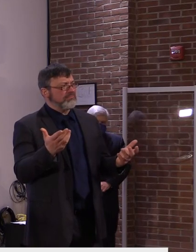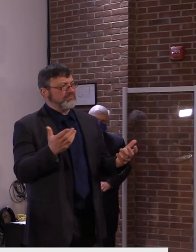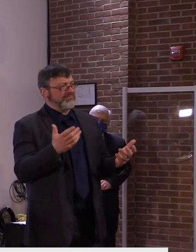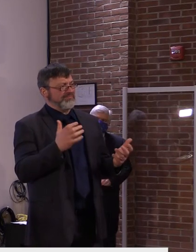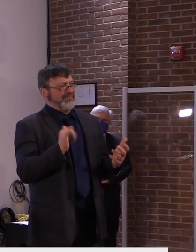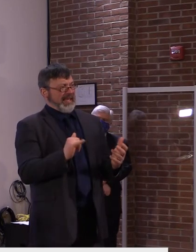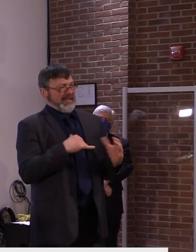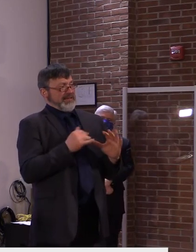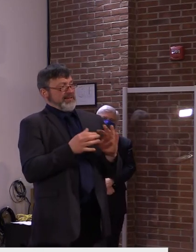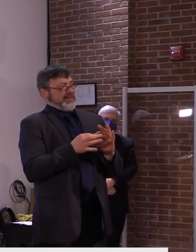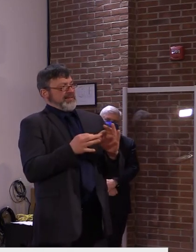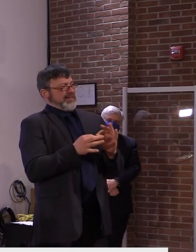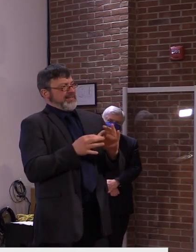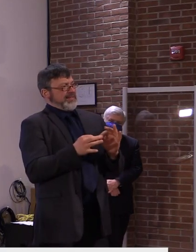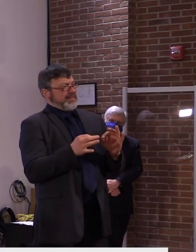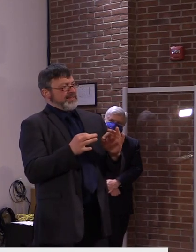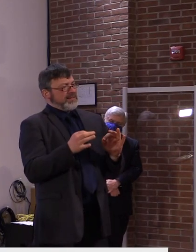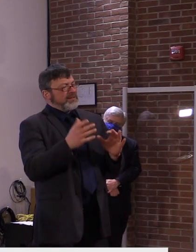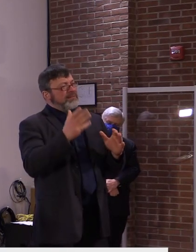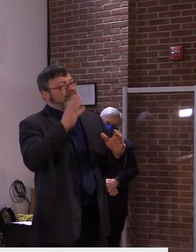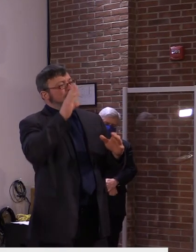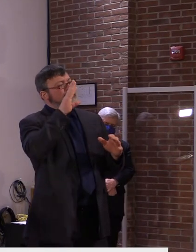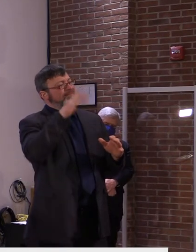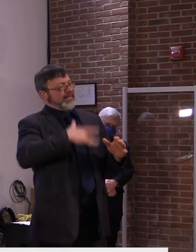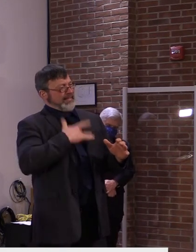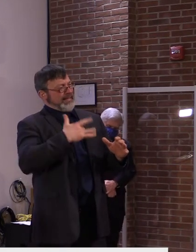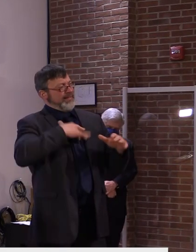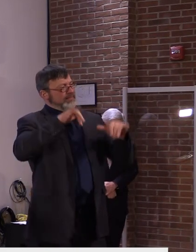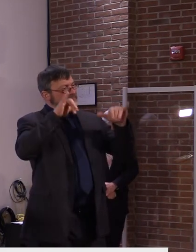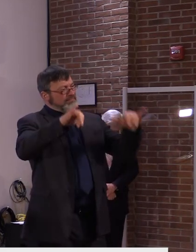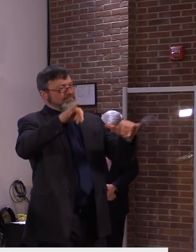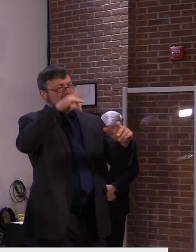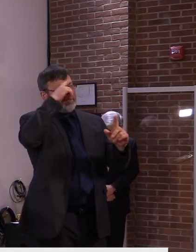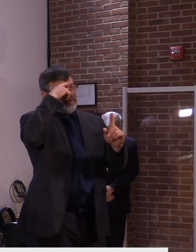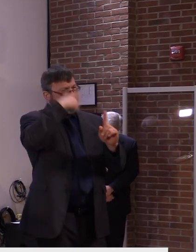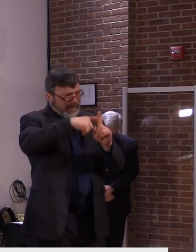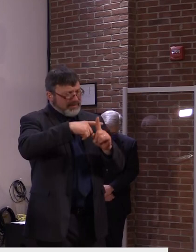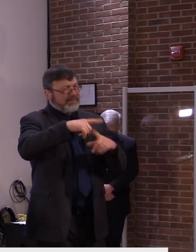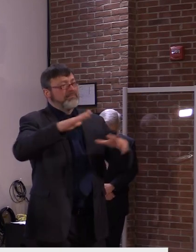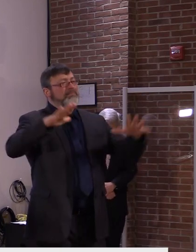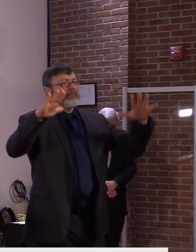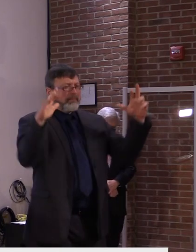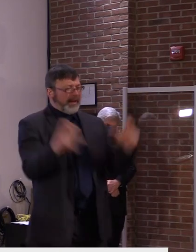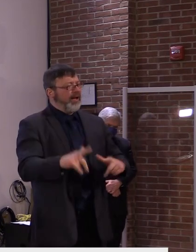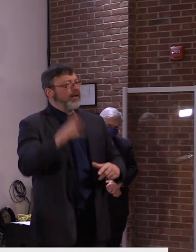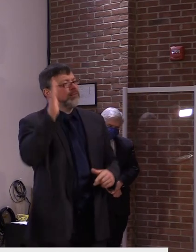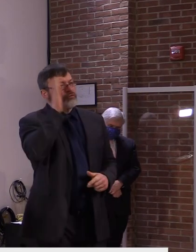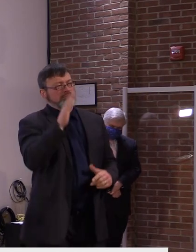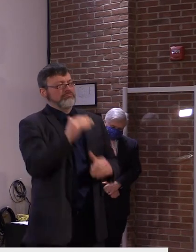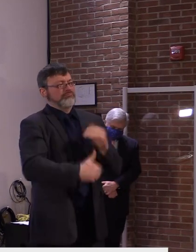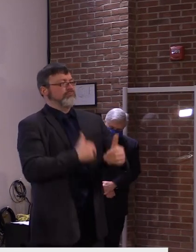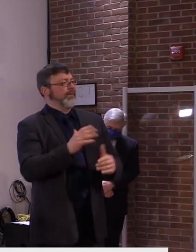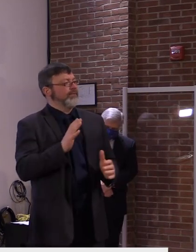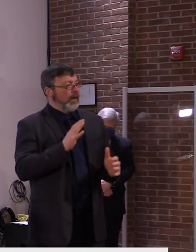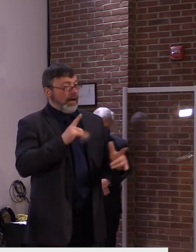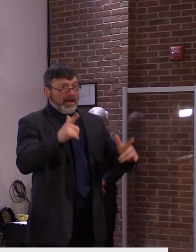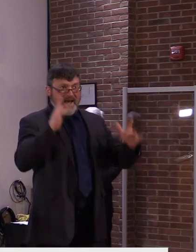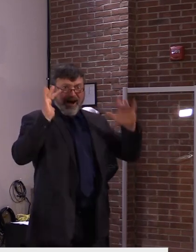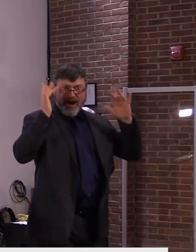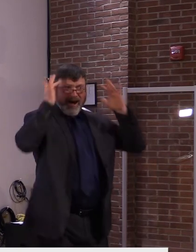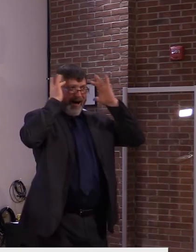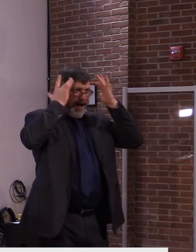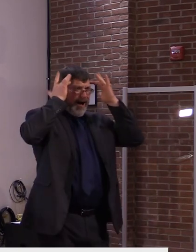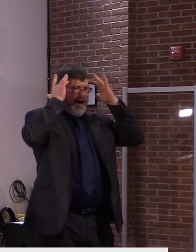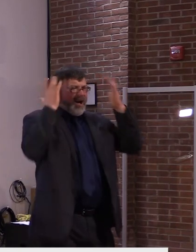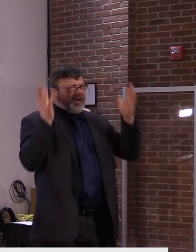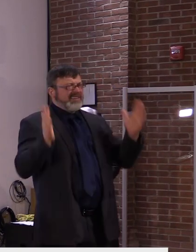optimistic about the opportunity to go back, be in person in class, and not be in danger of getting COVID.